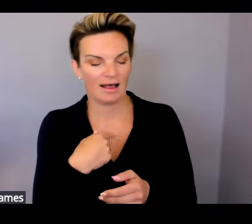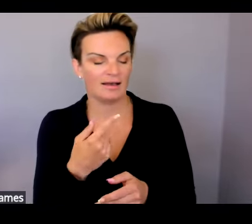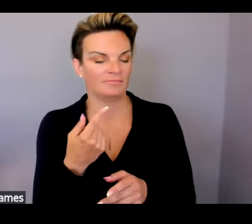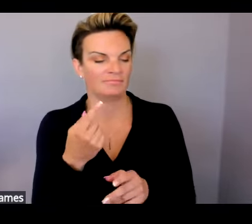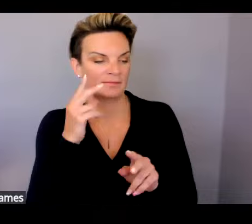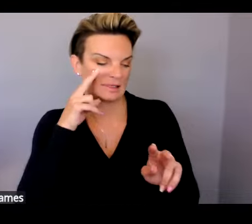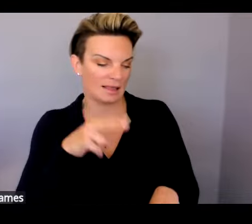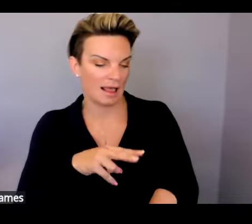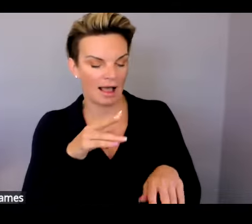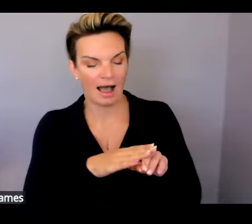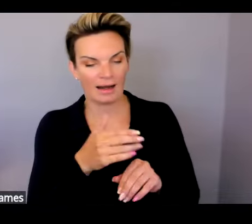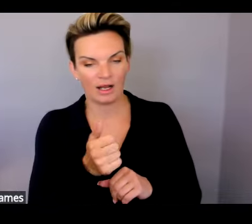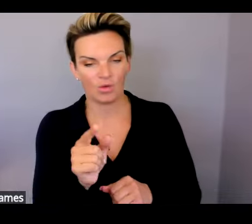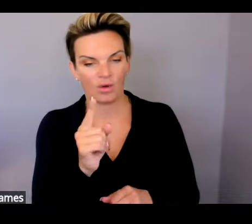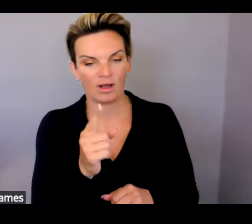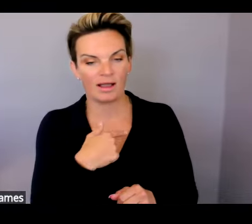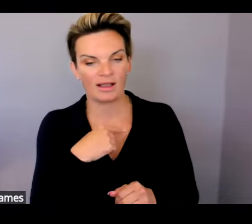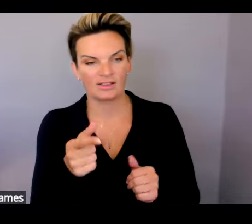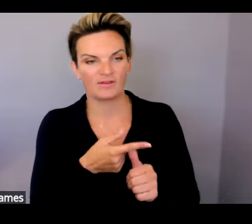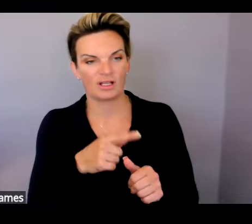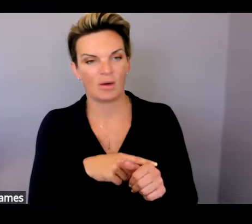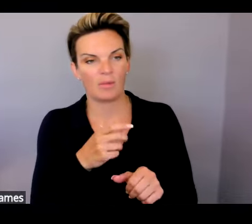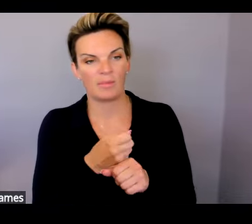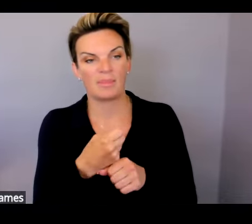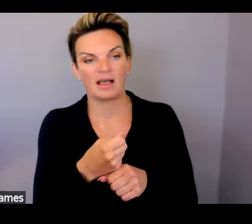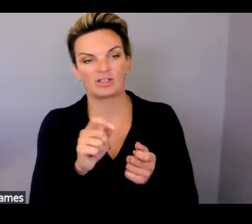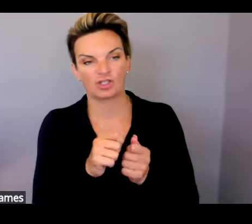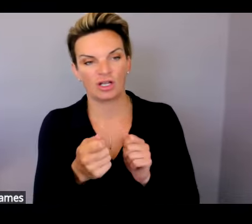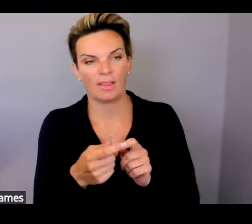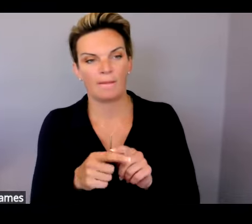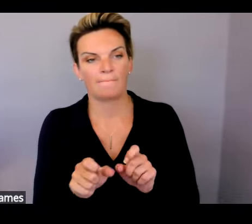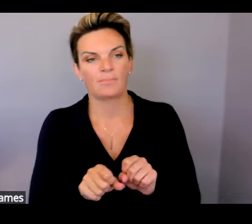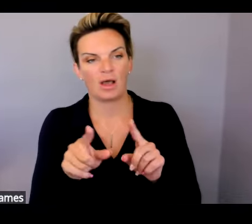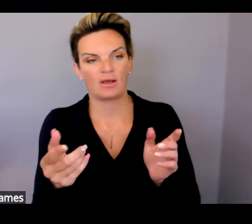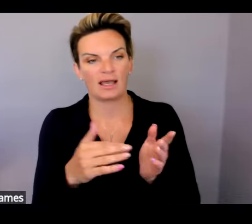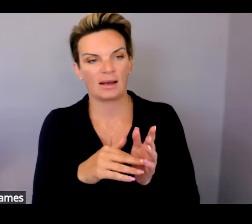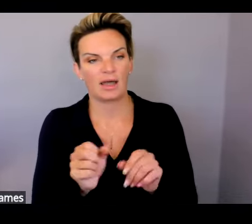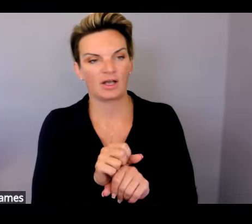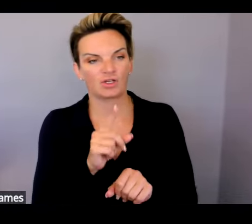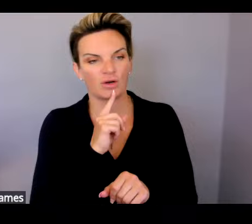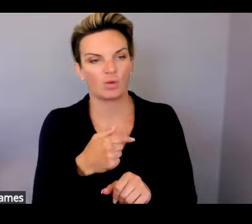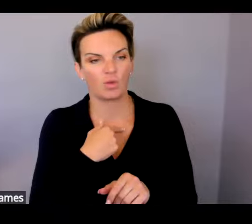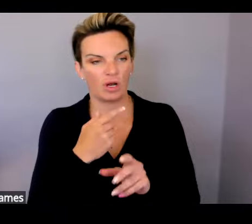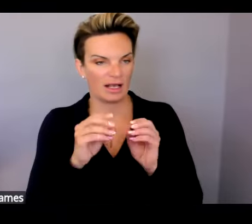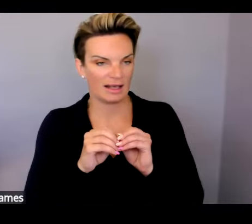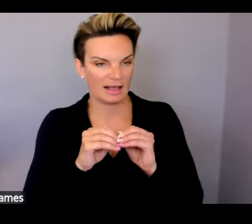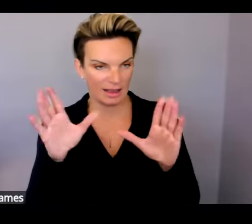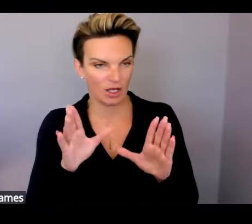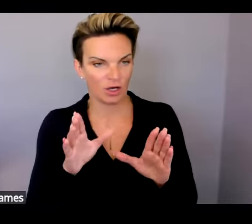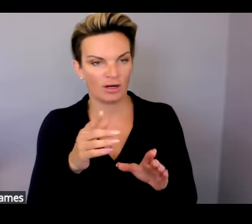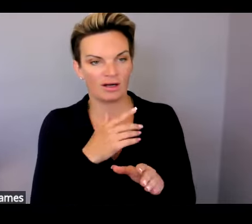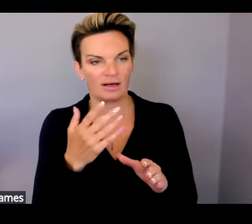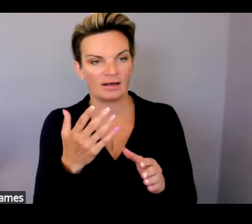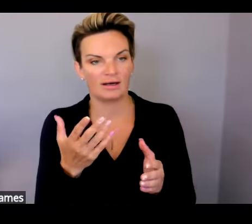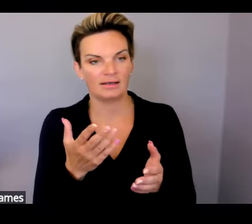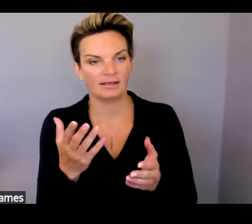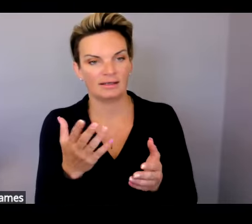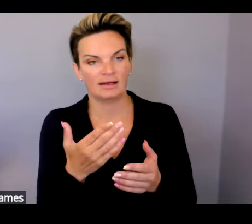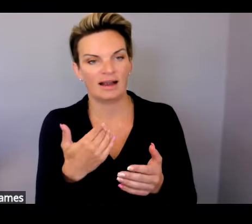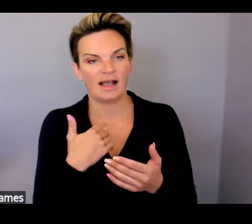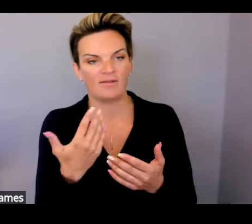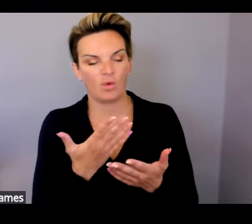first time, I really would like to make the change and put it out again to make sure that we're being clear. We've got kind of what the board